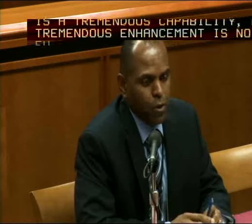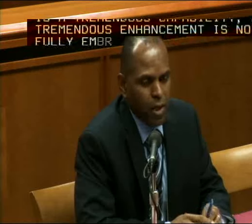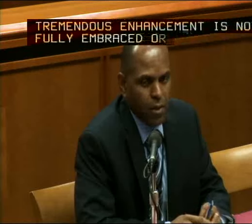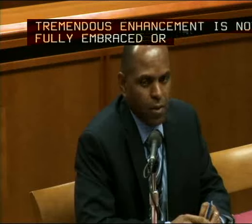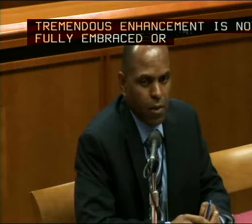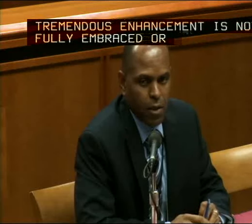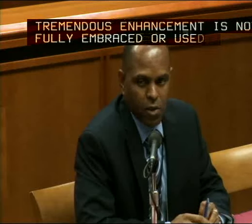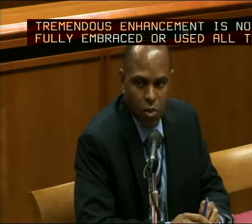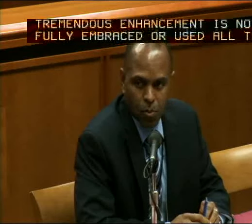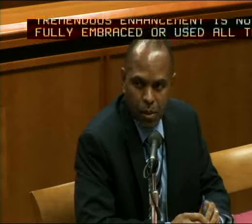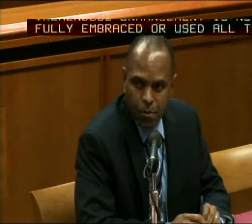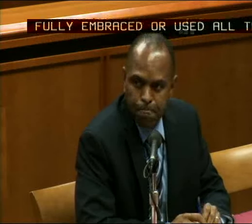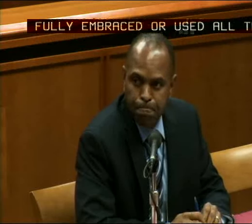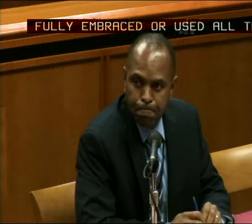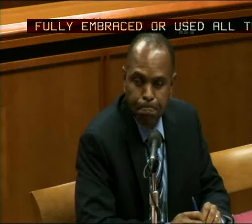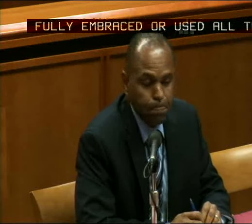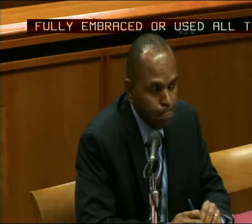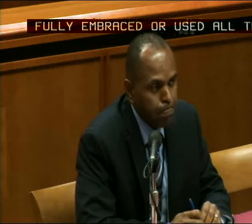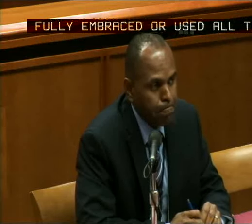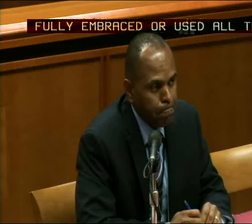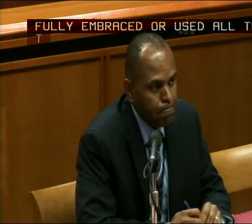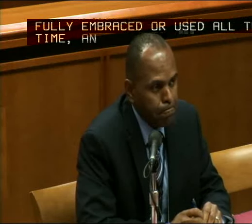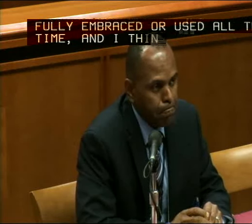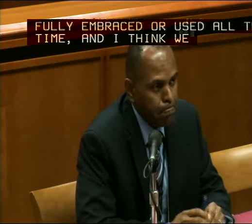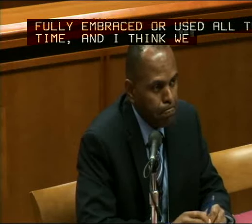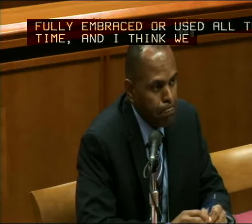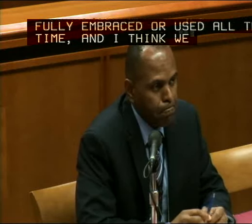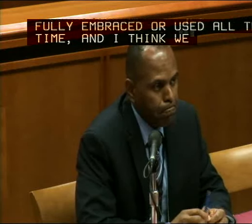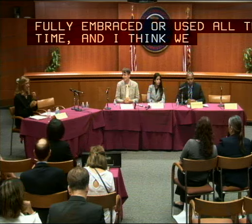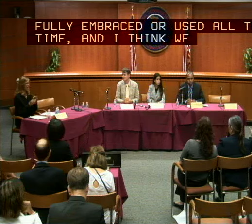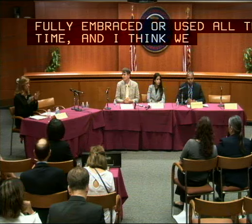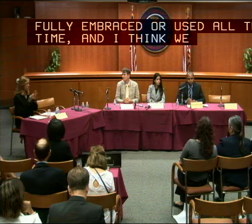need to push that as an additional means.